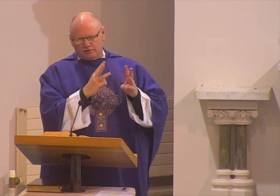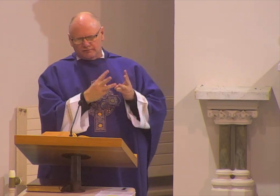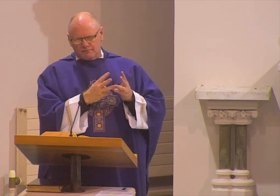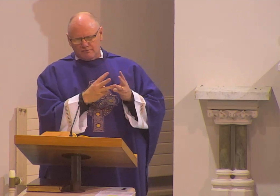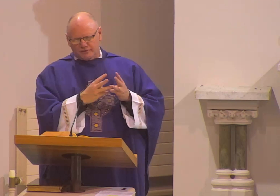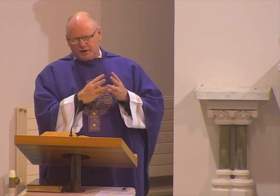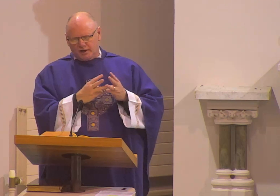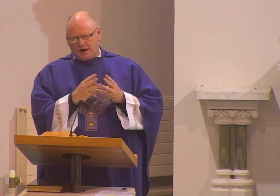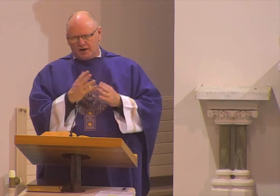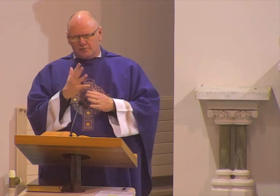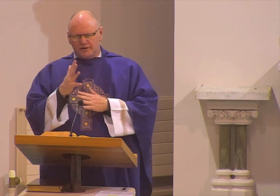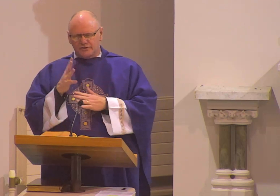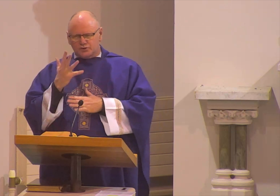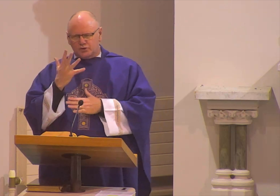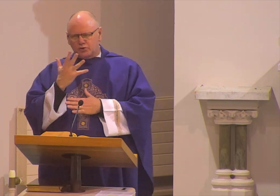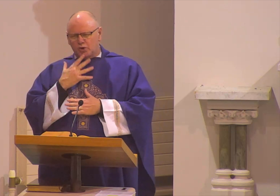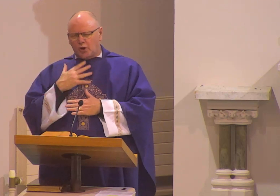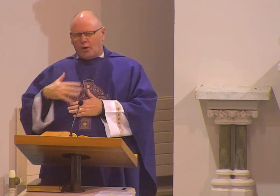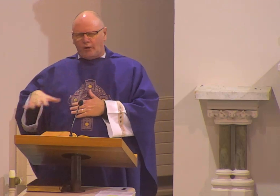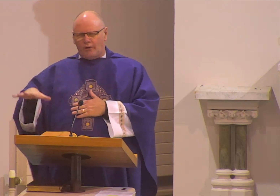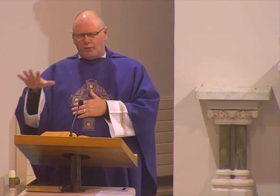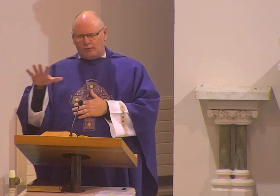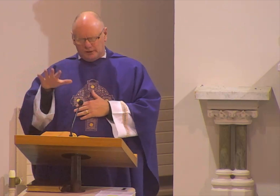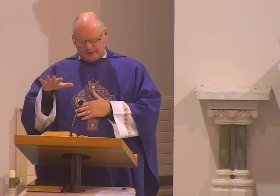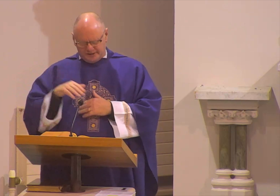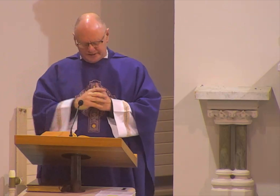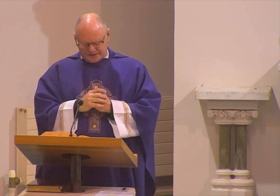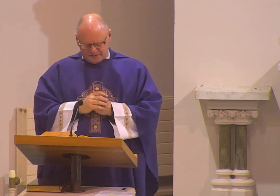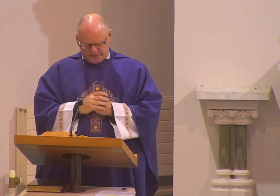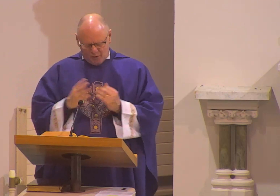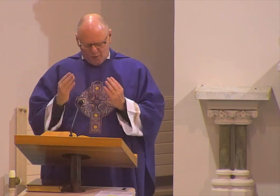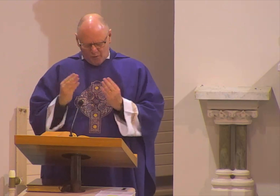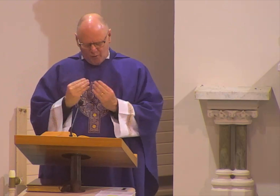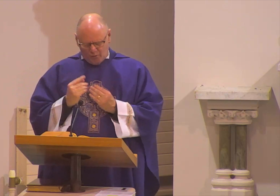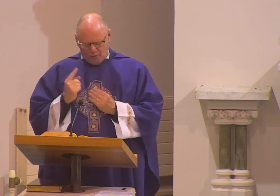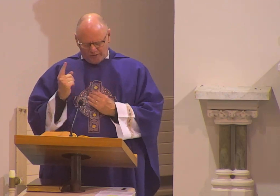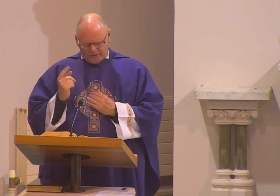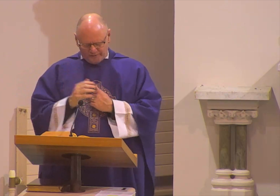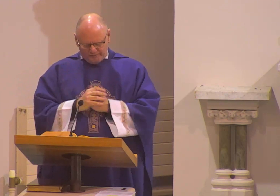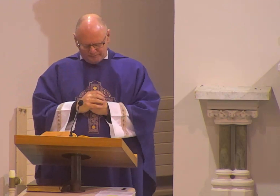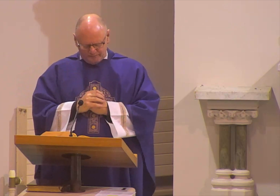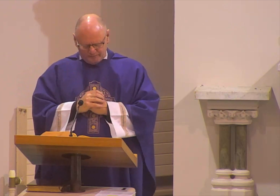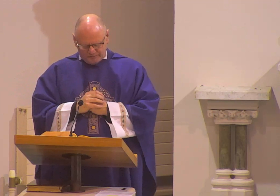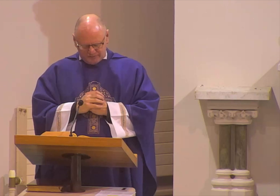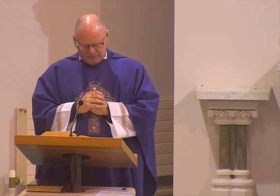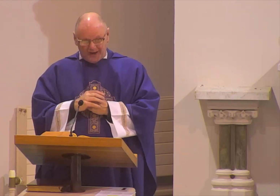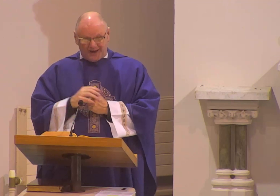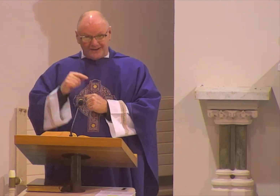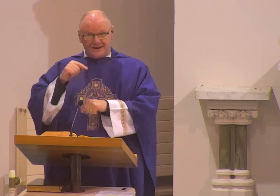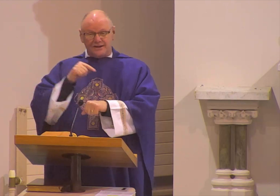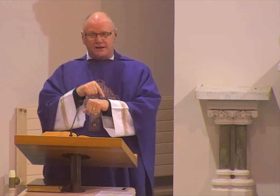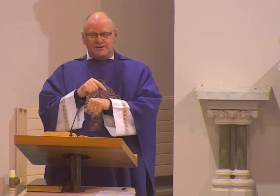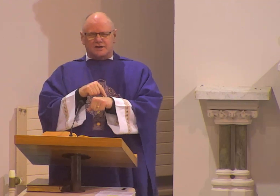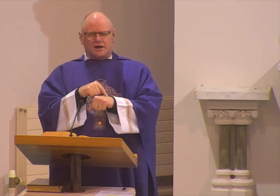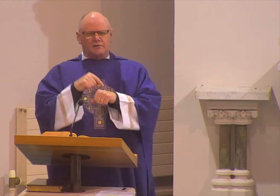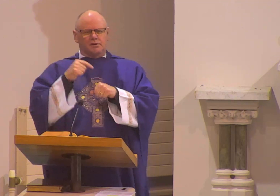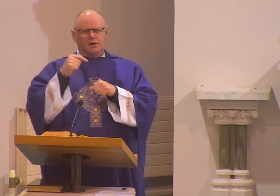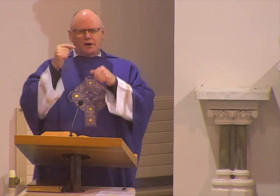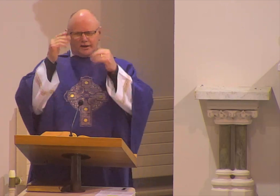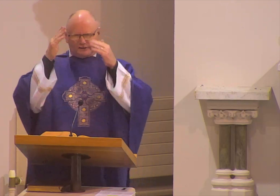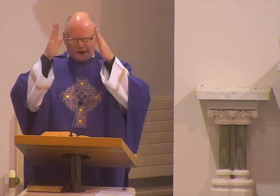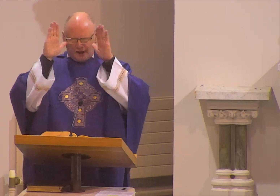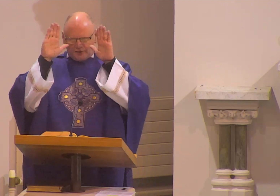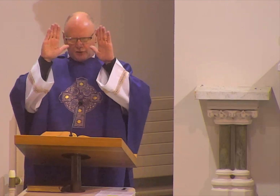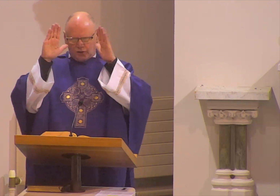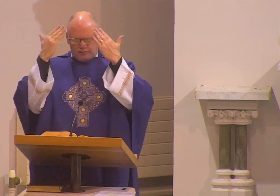world and come into the wilderness with him. And in that time,